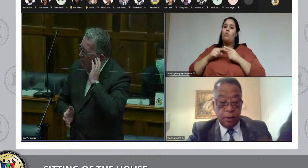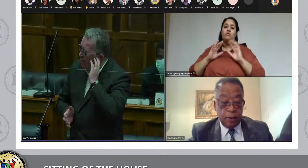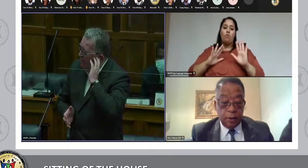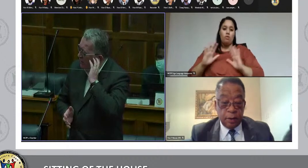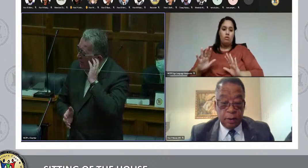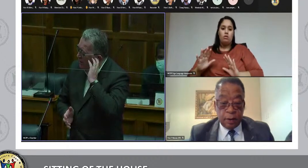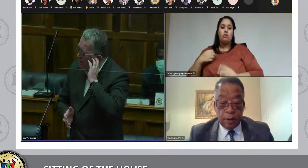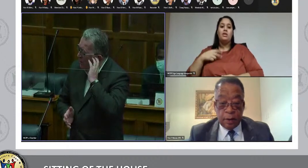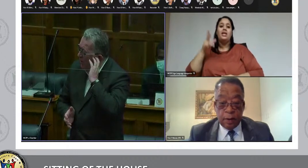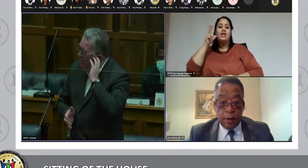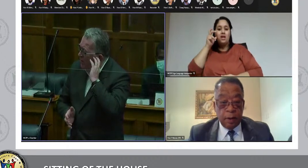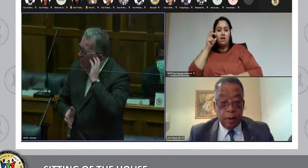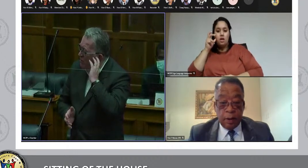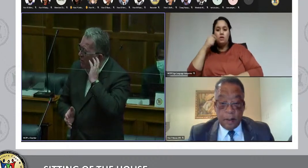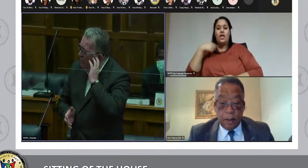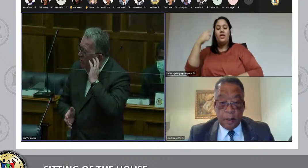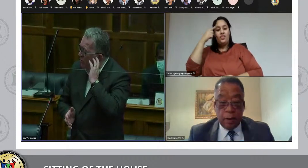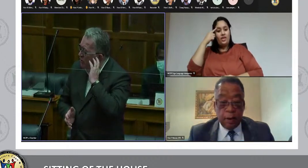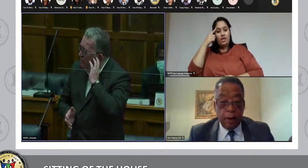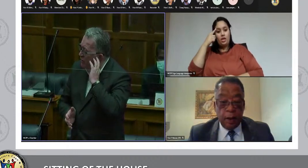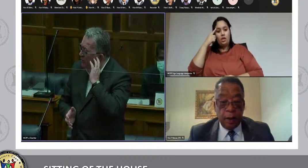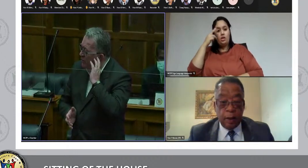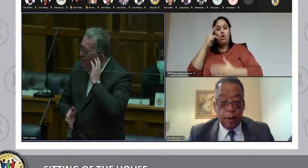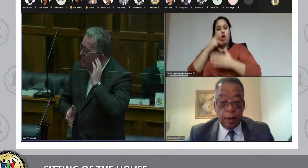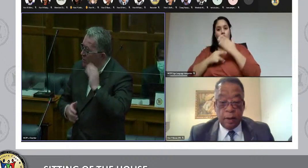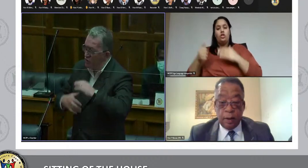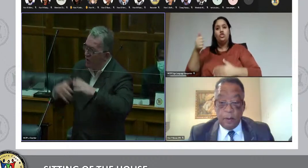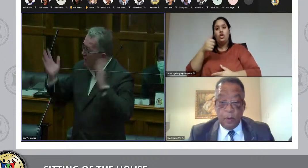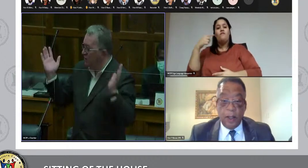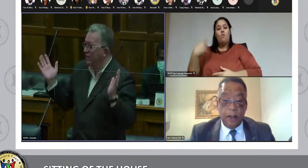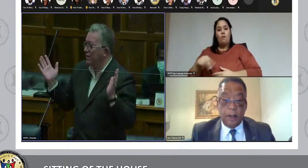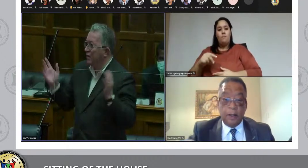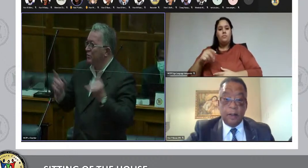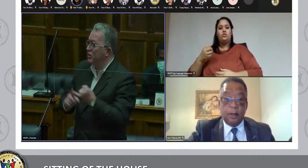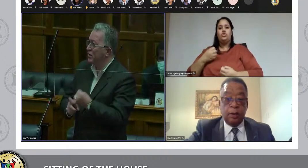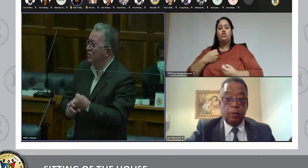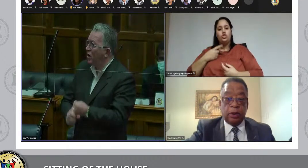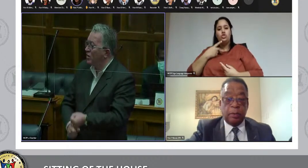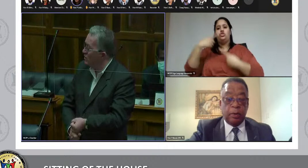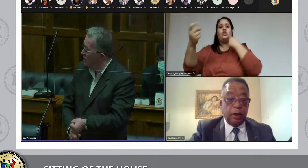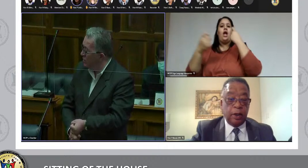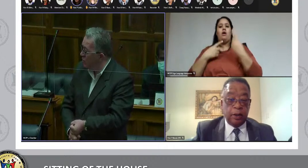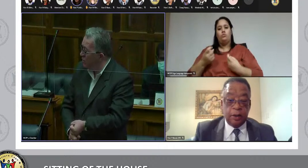heard who I think was the Honourable Chief Whip just shouting.